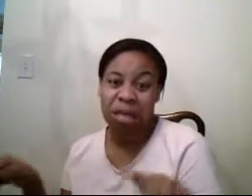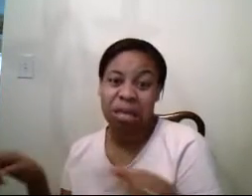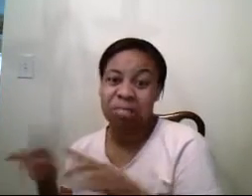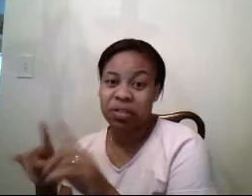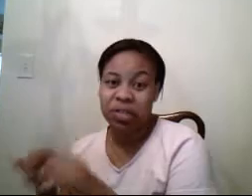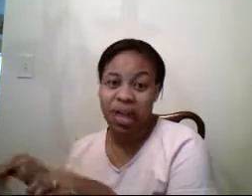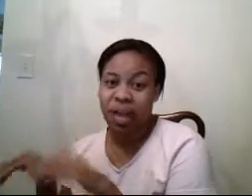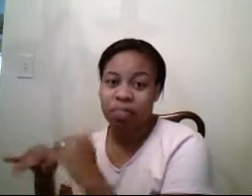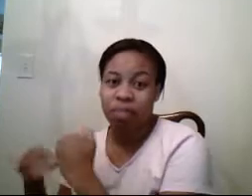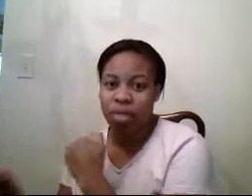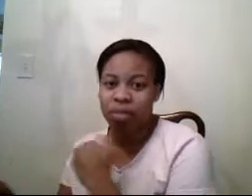variety, different type,